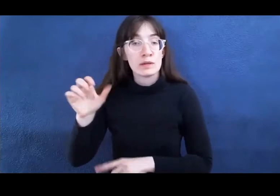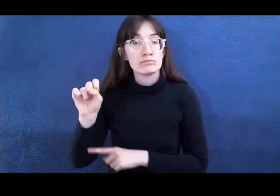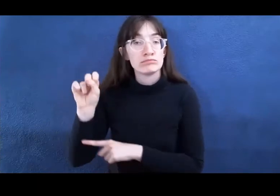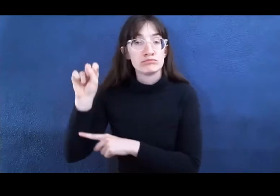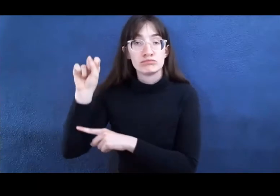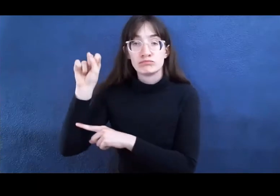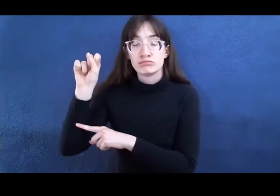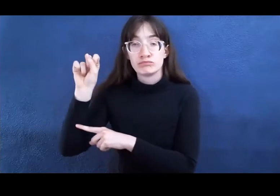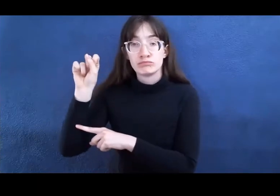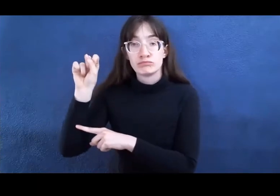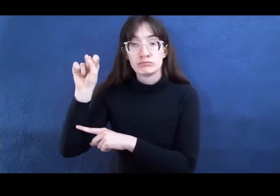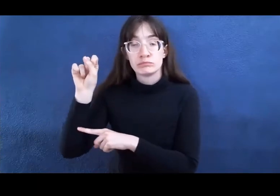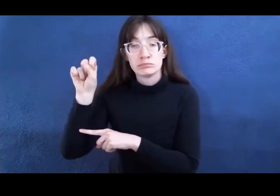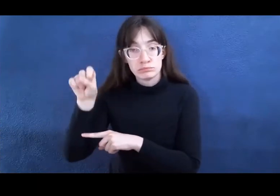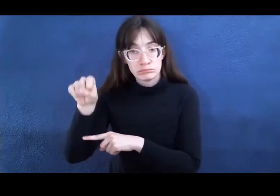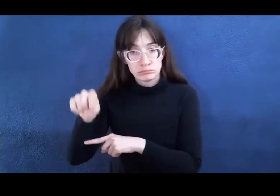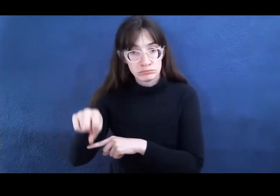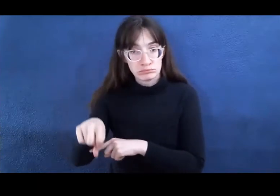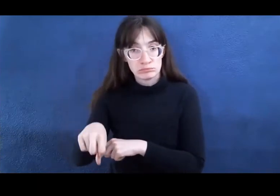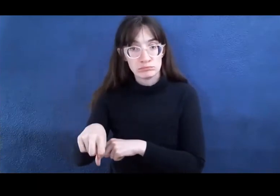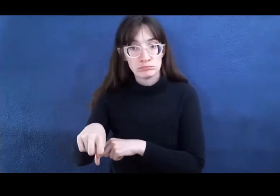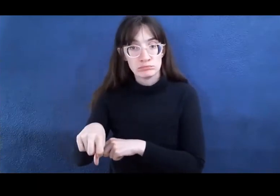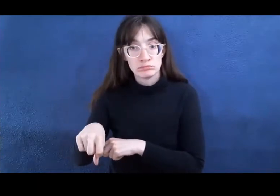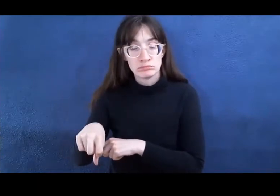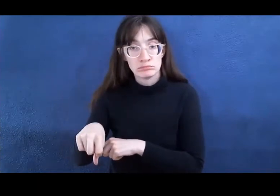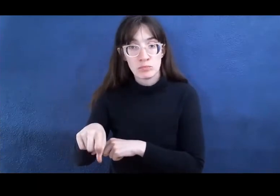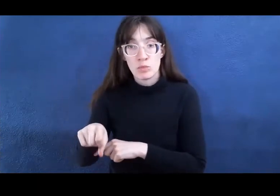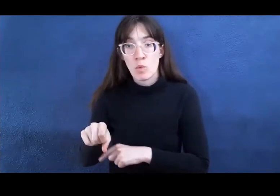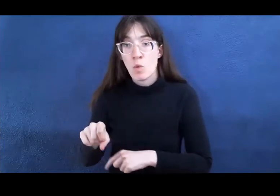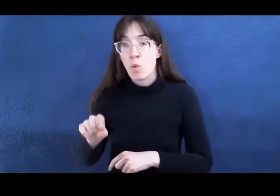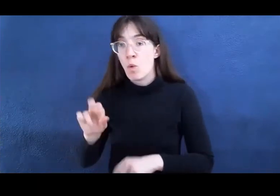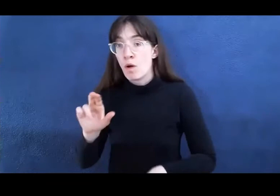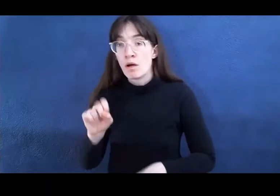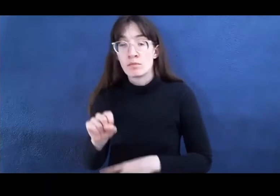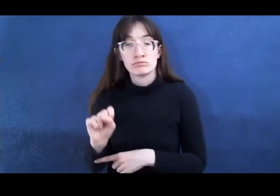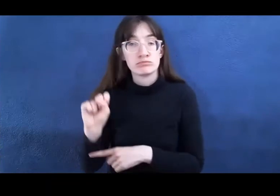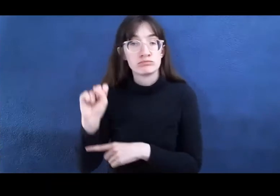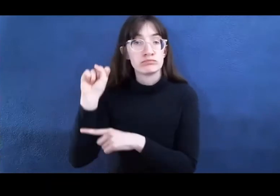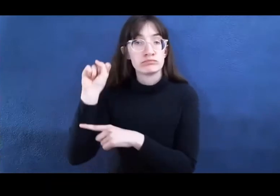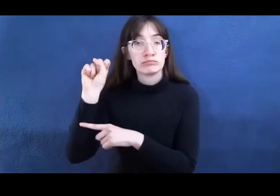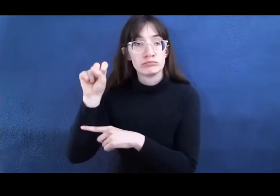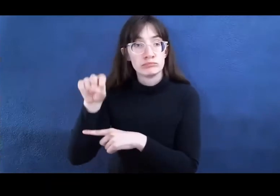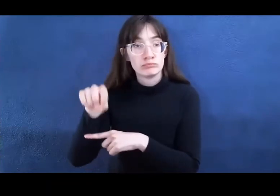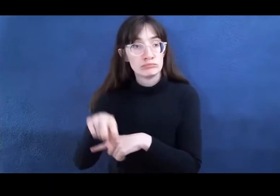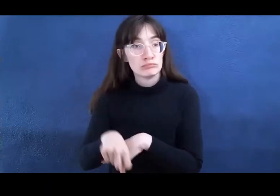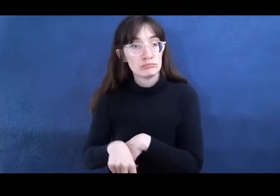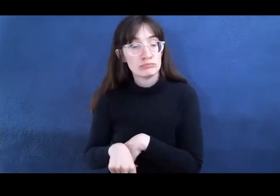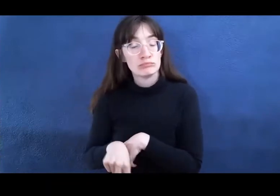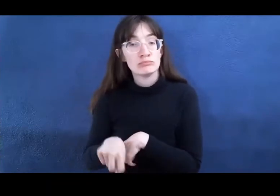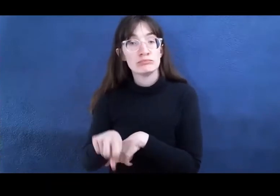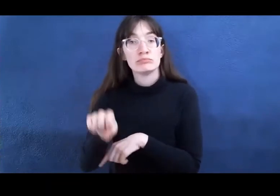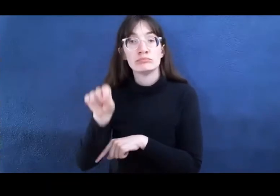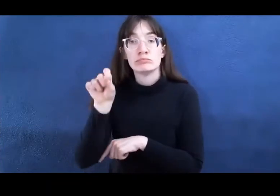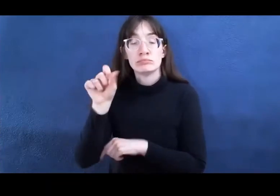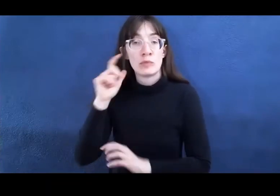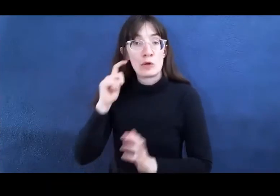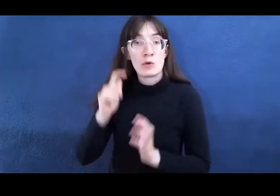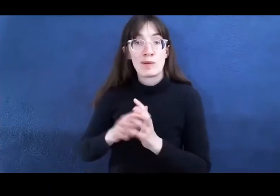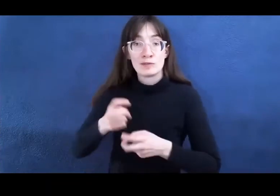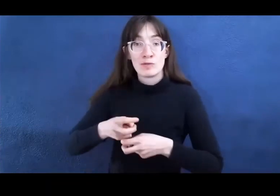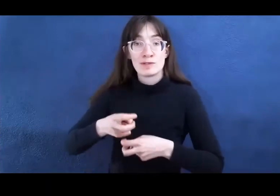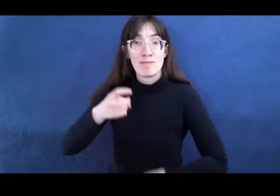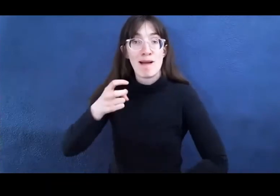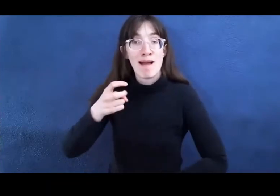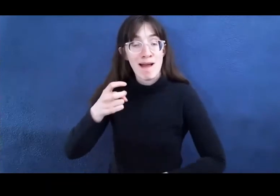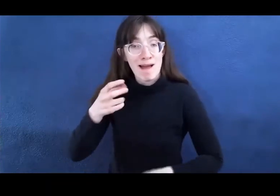Another way to add motion to your spine could be the next time that your head might look up, maybe